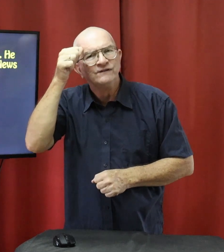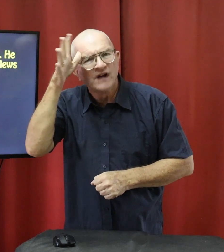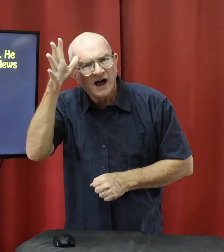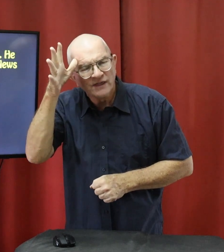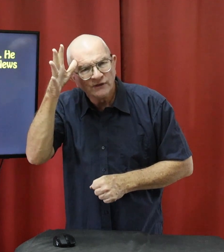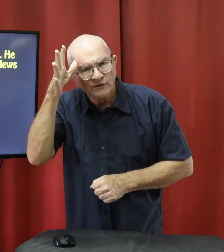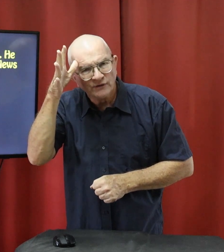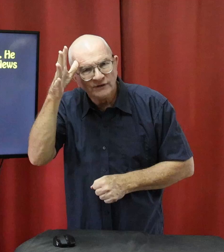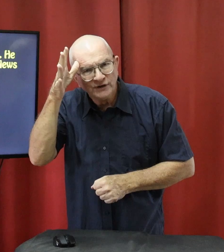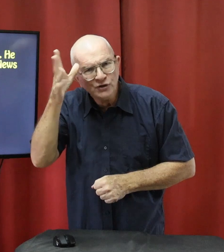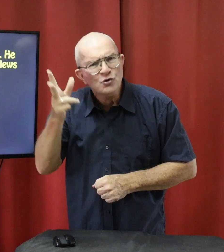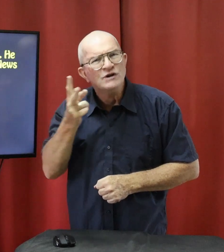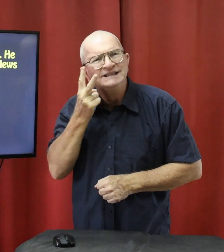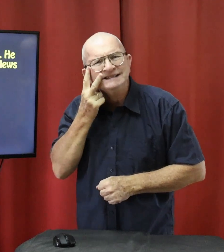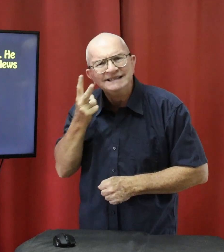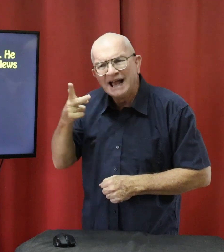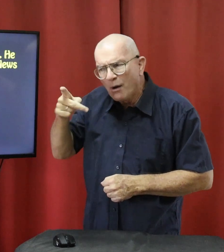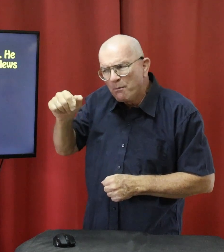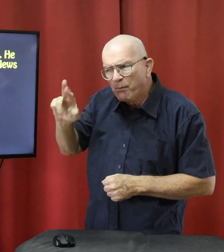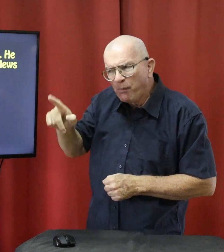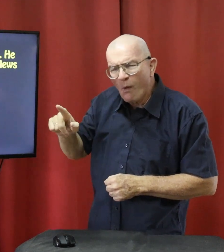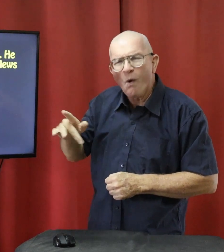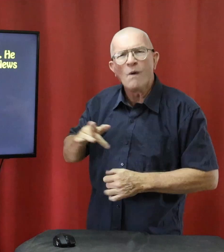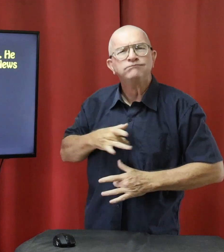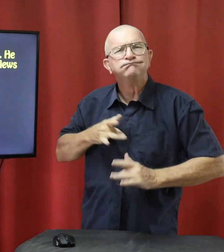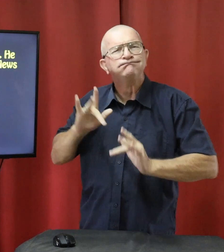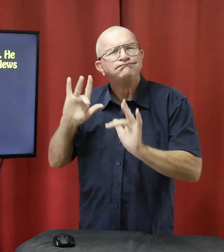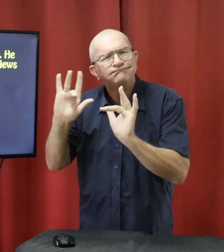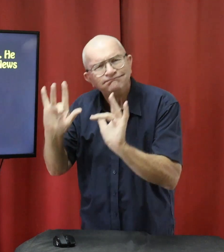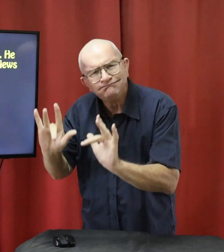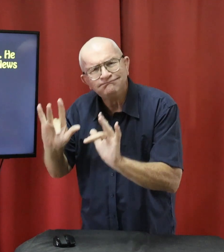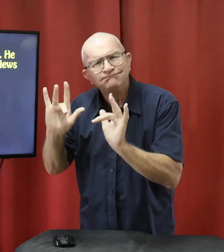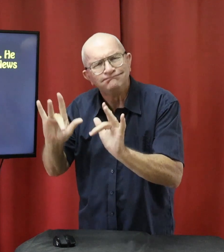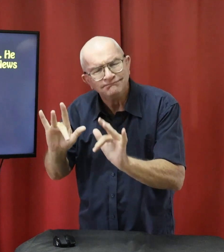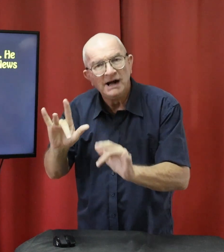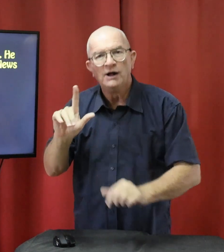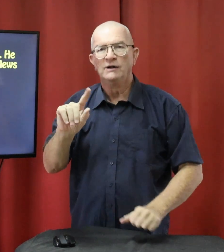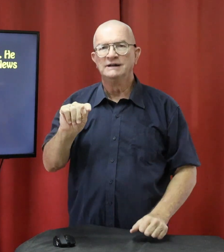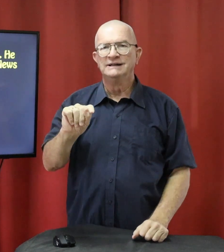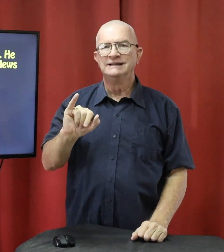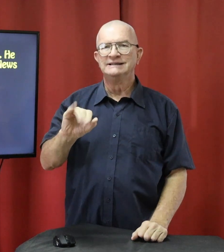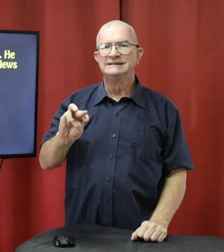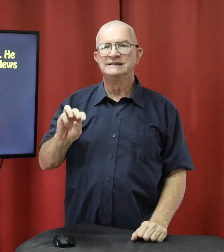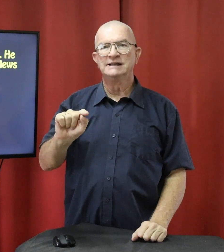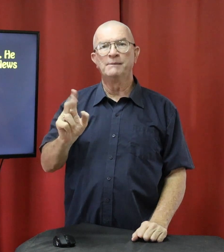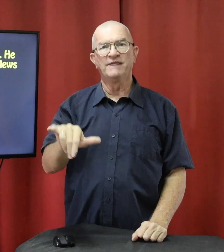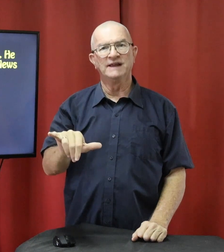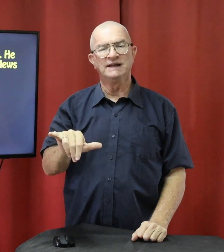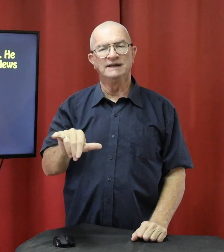Paul is very tender toward Timothy.